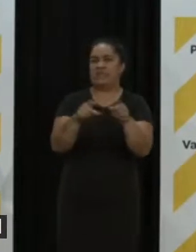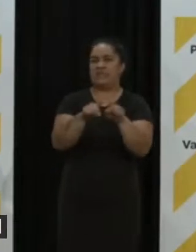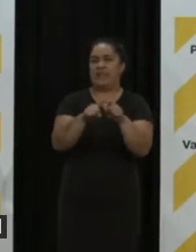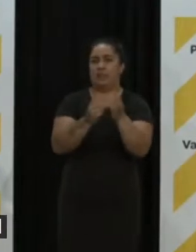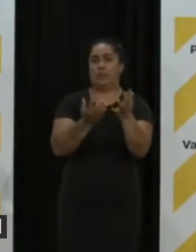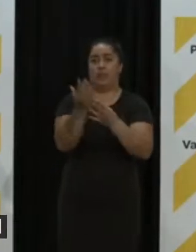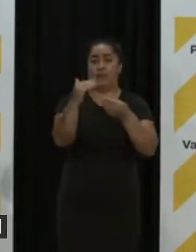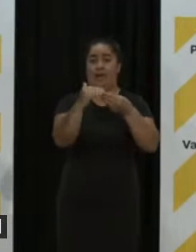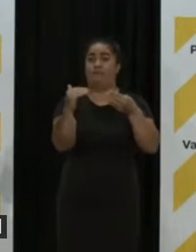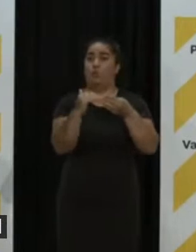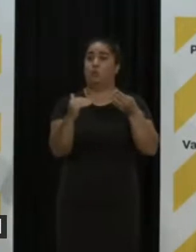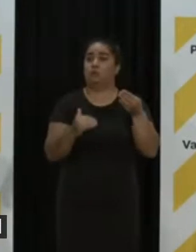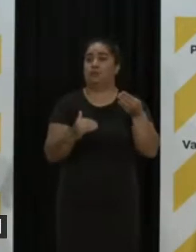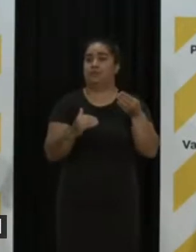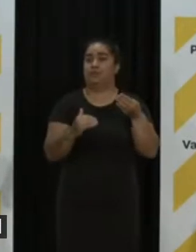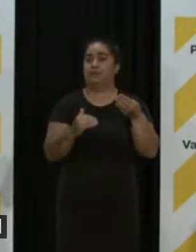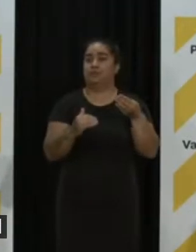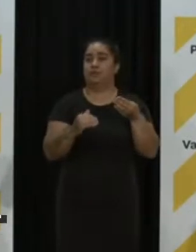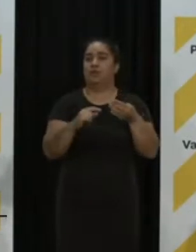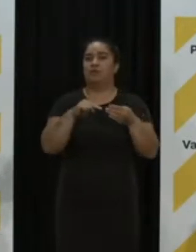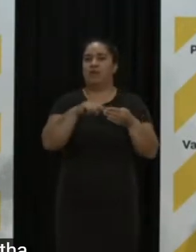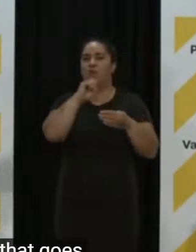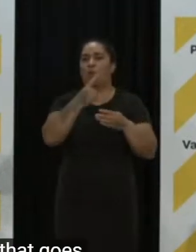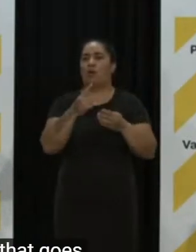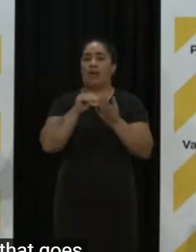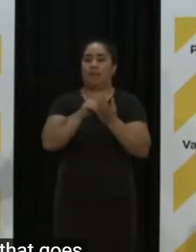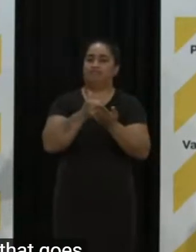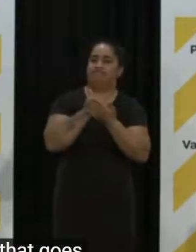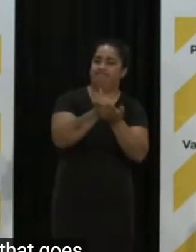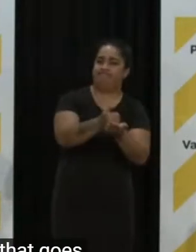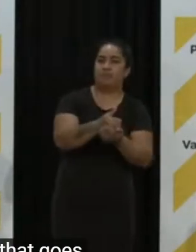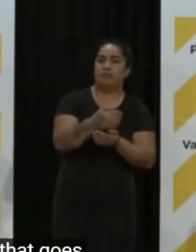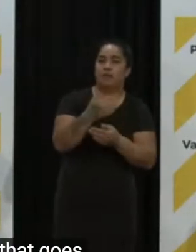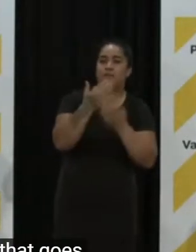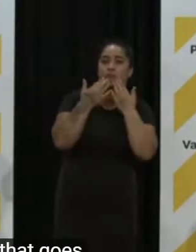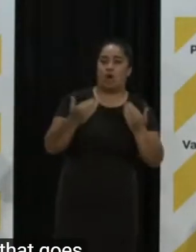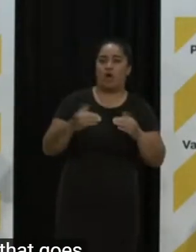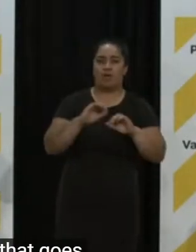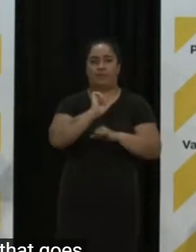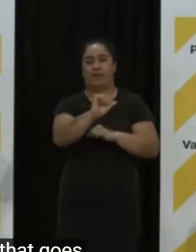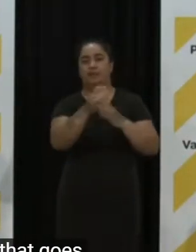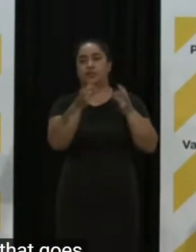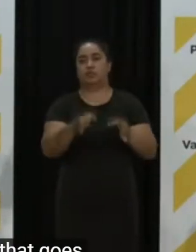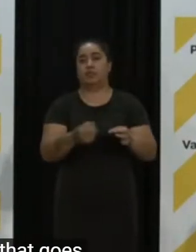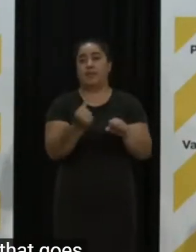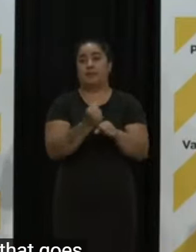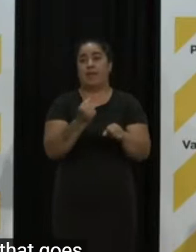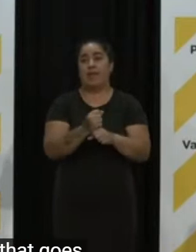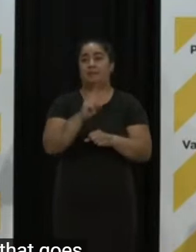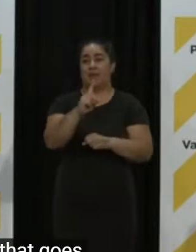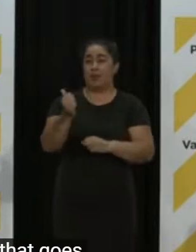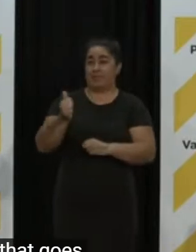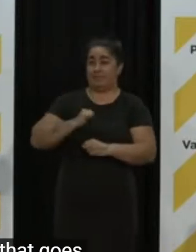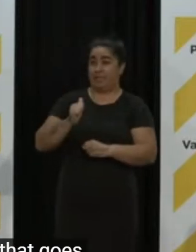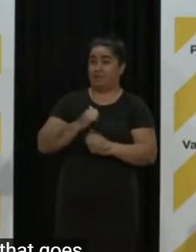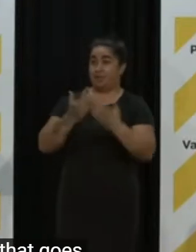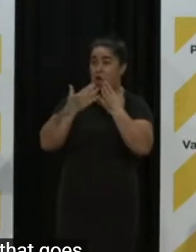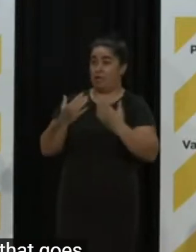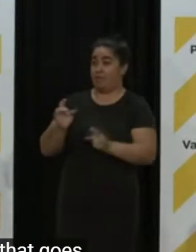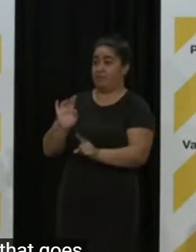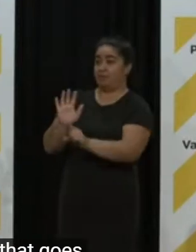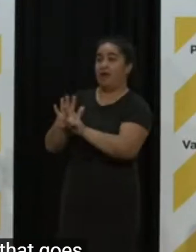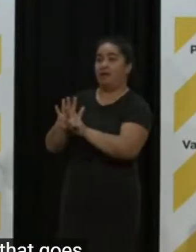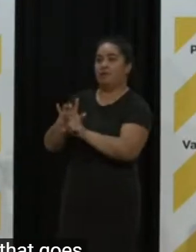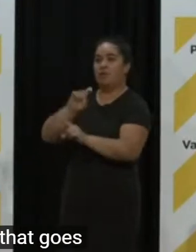system, to support marae and the choices that they will make. But we expect that marae will choose how they